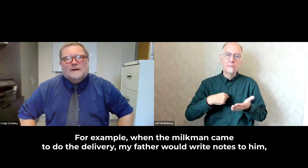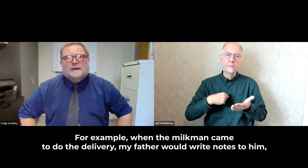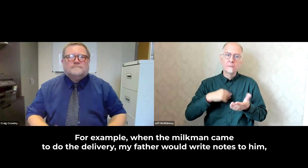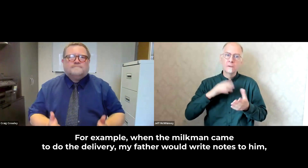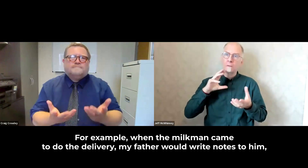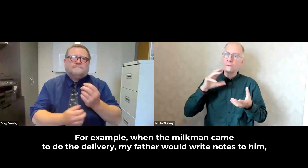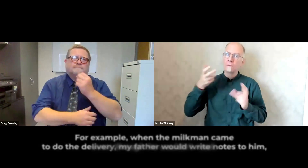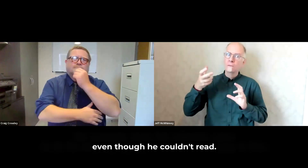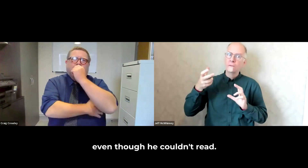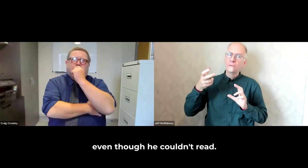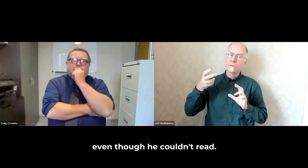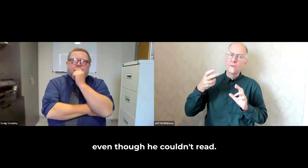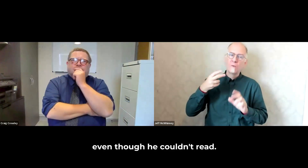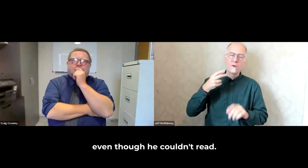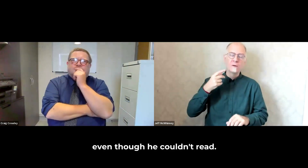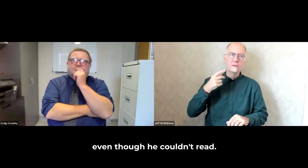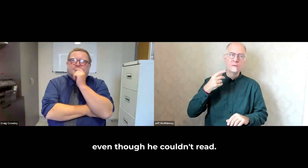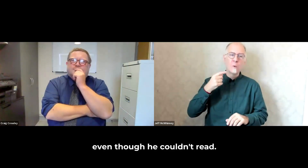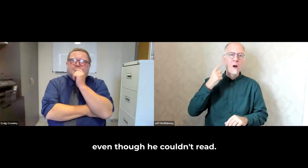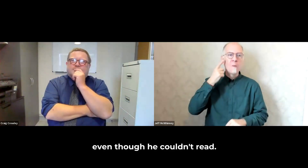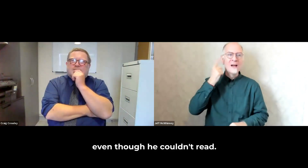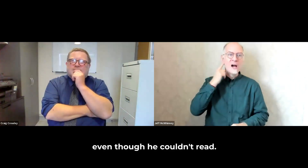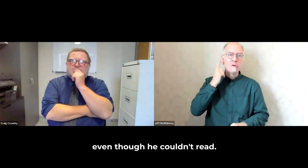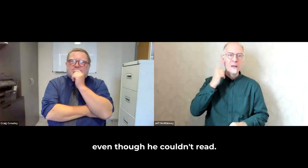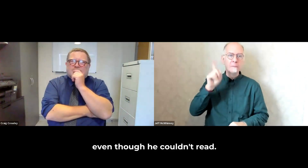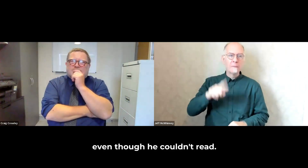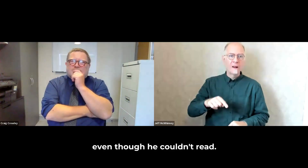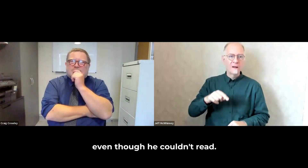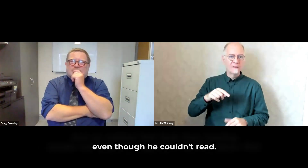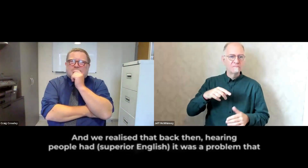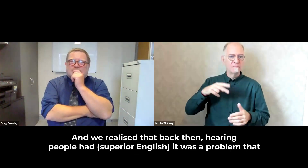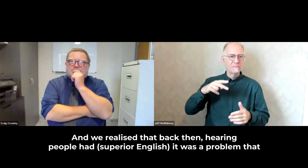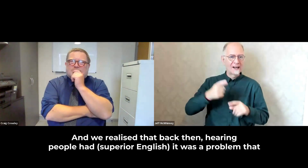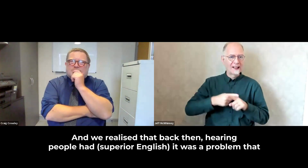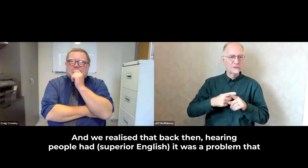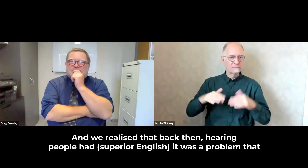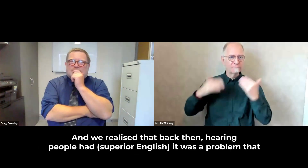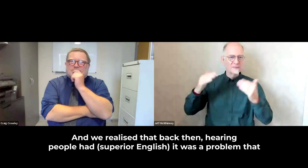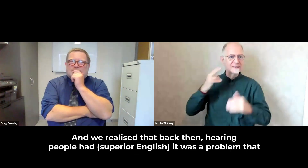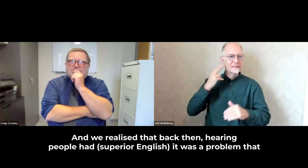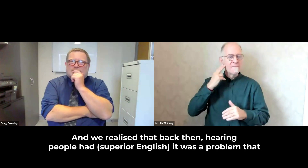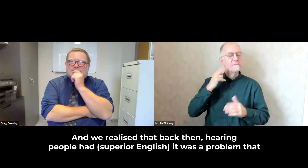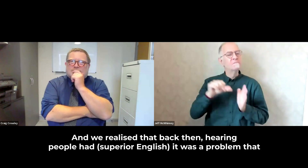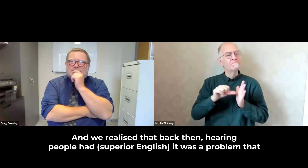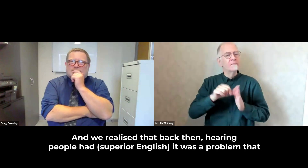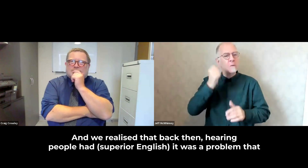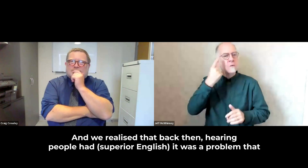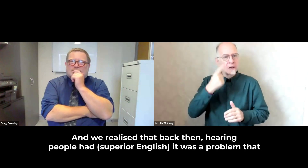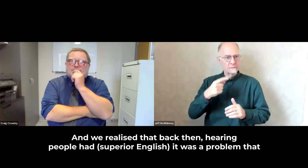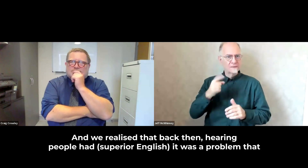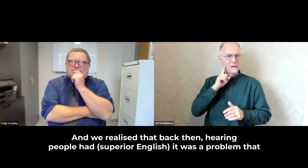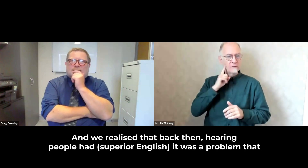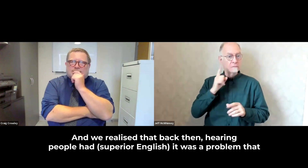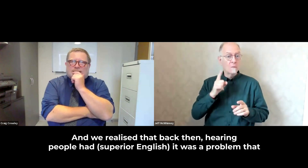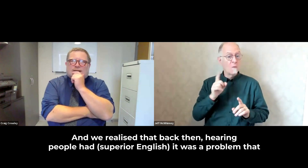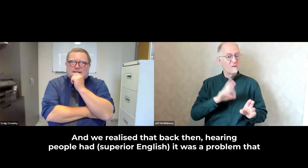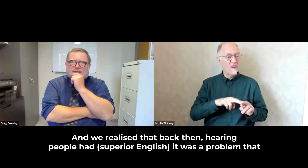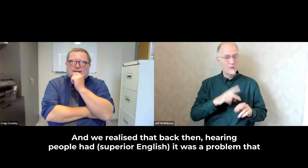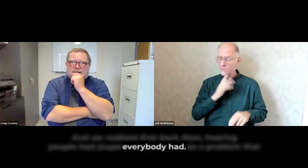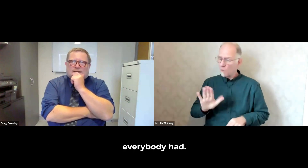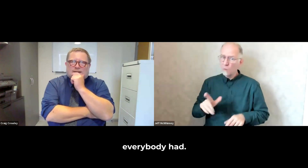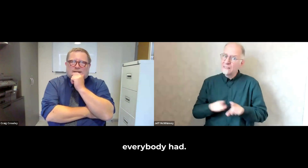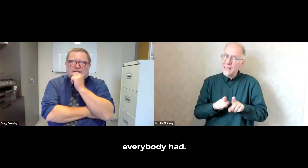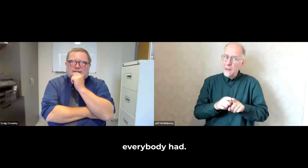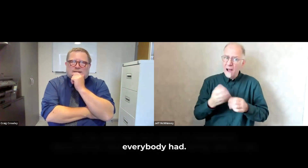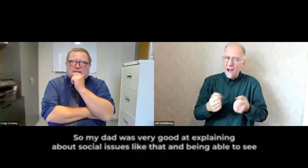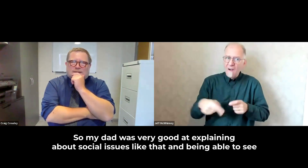him, uh, even though he couldn't read, and we realized that back then hearing people, it was a problem